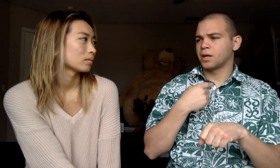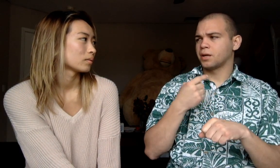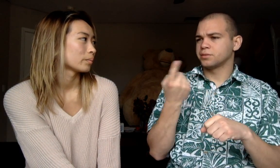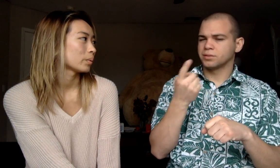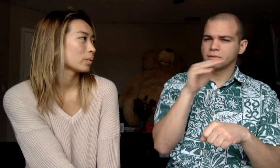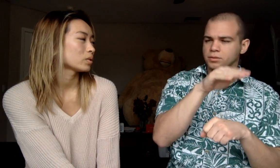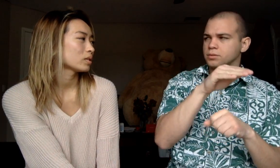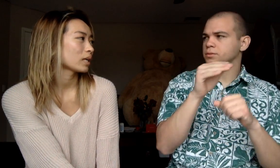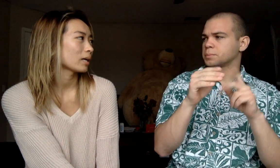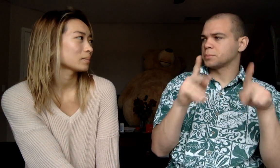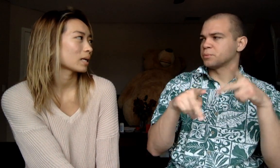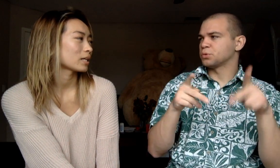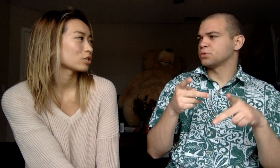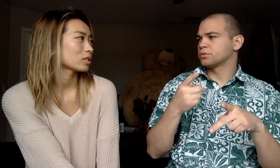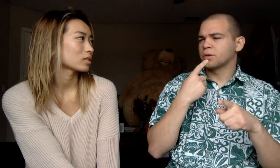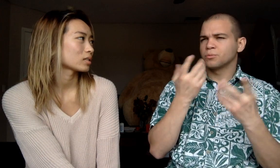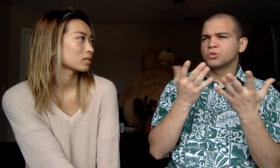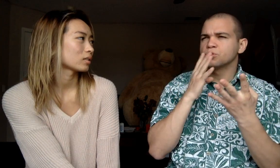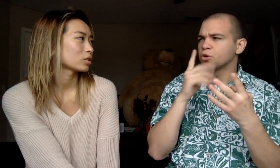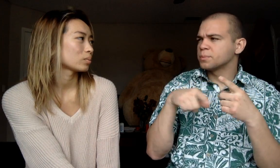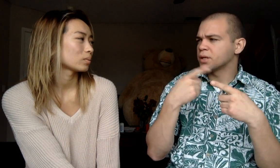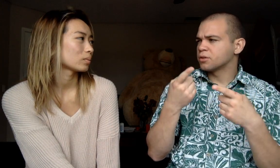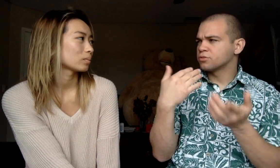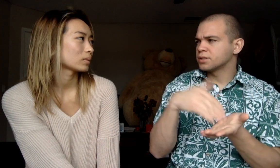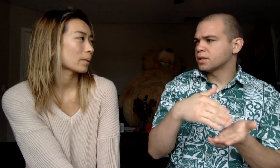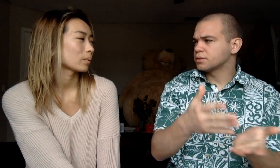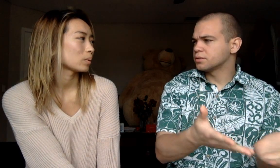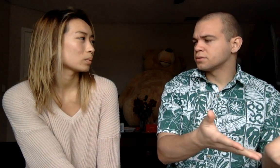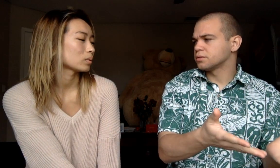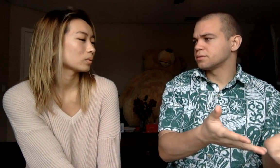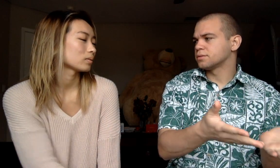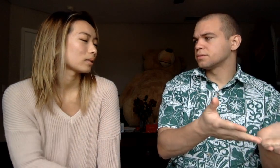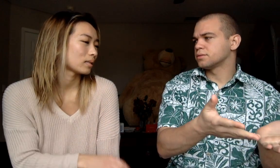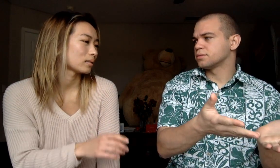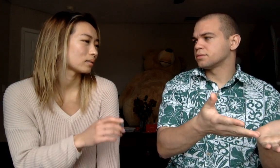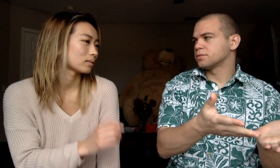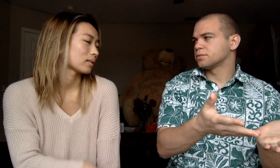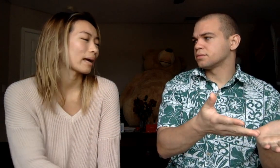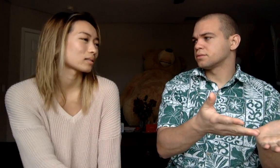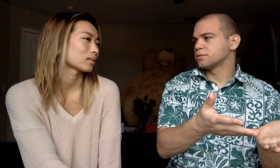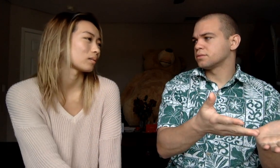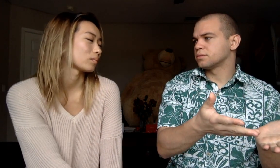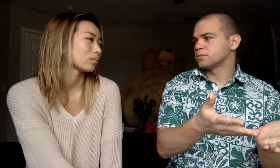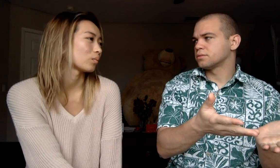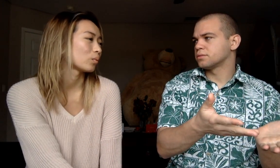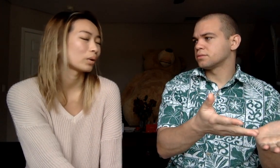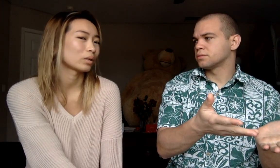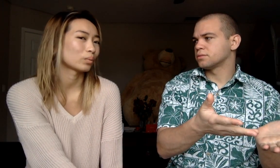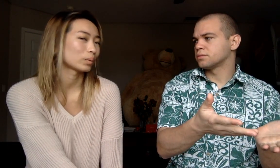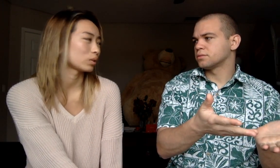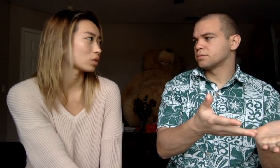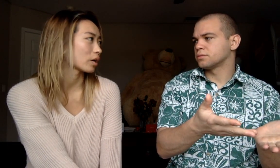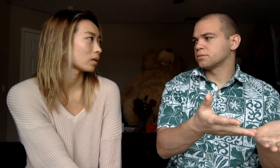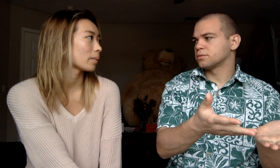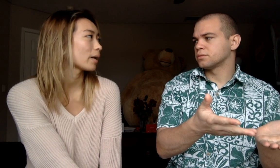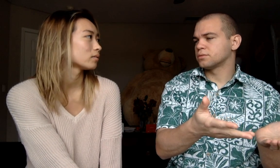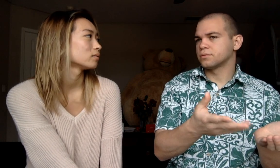But most of the times I just tap on people and ask them, what were you talking about?